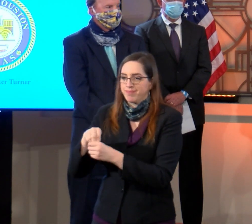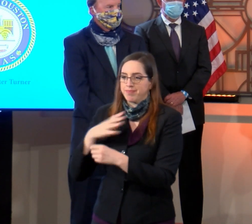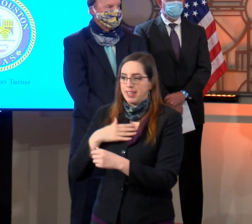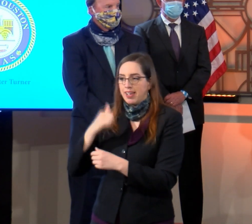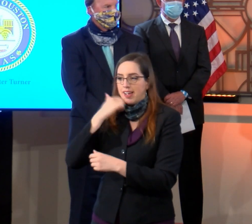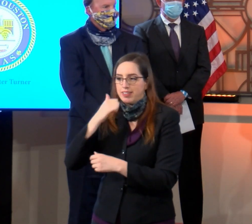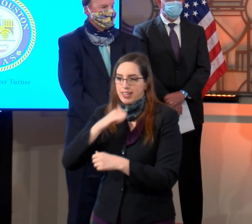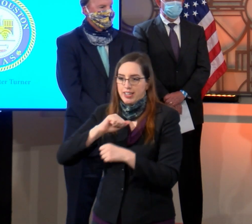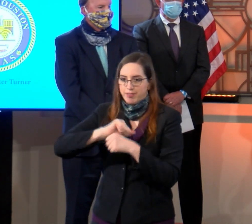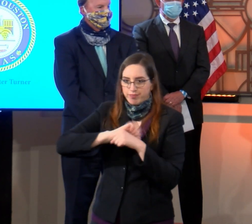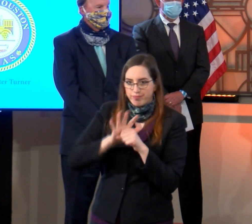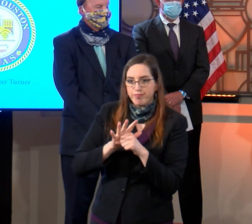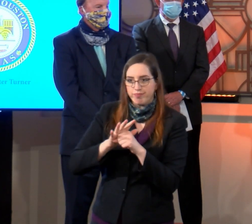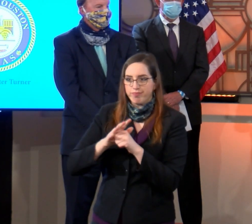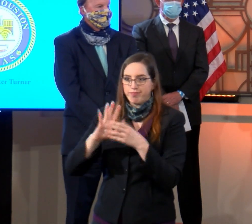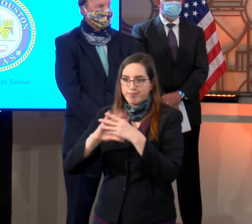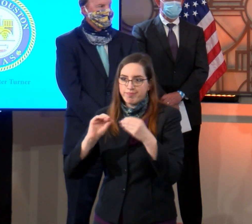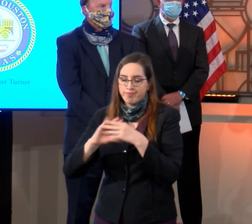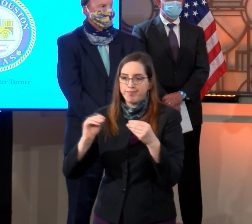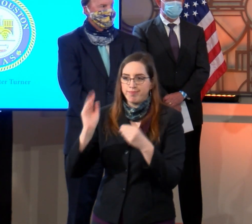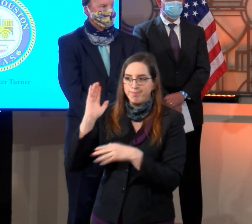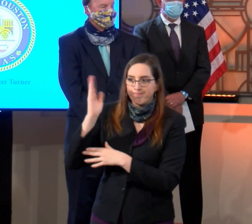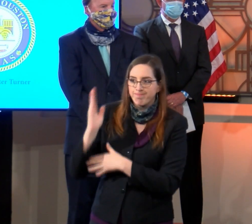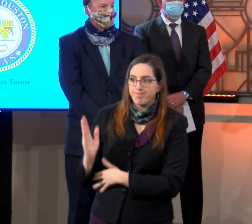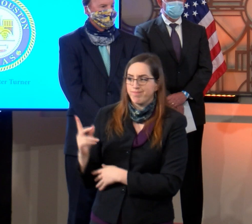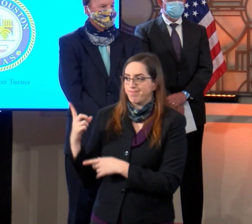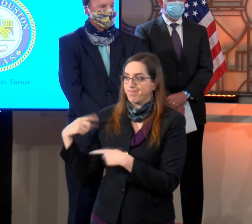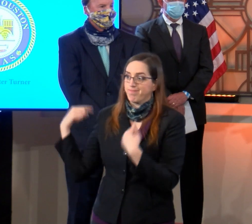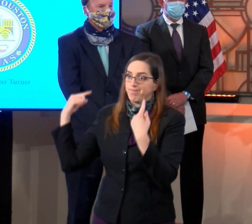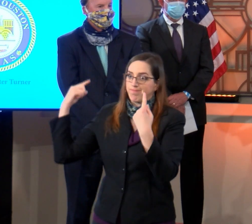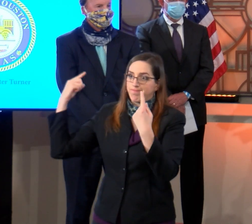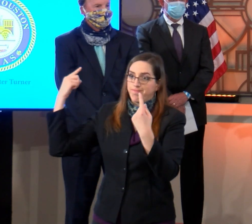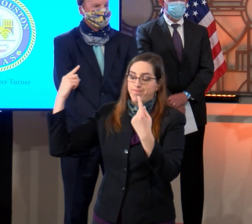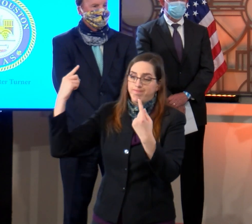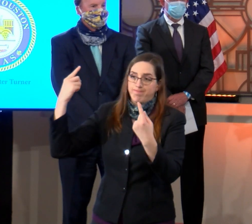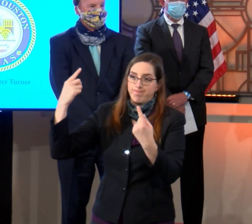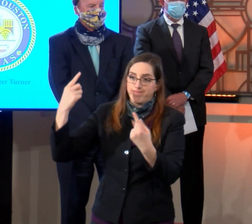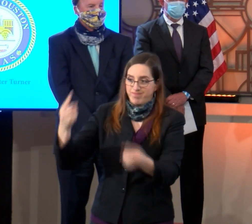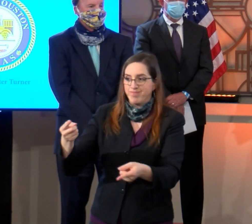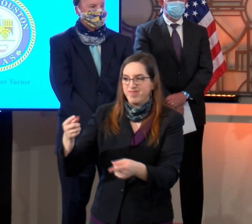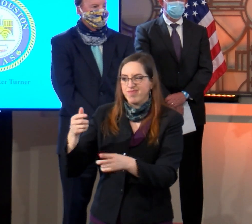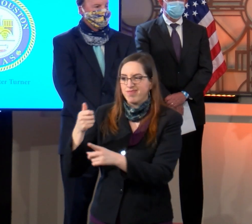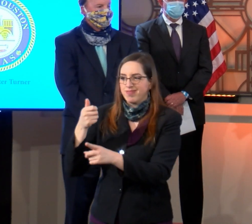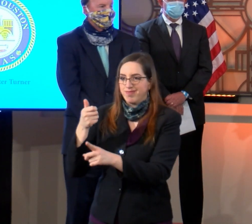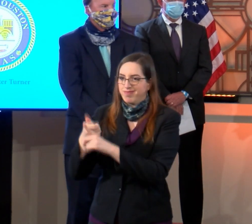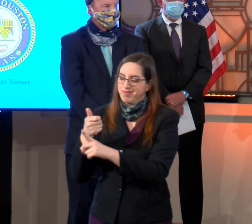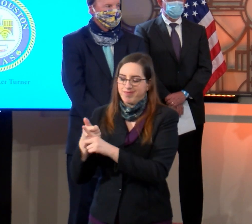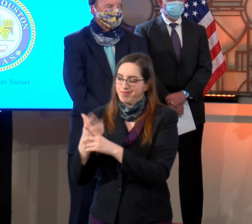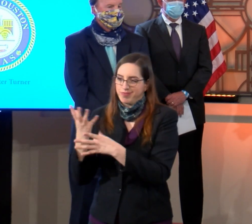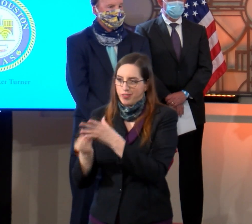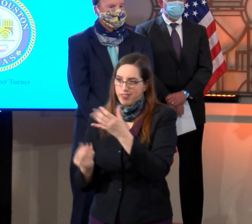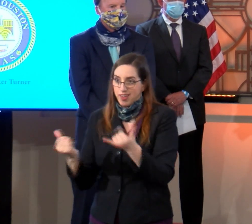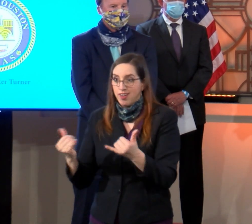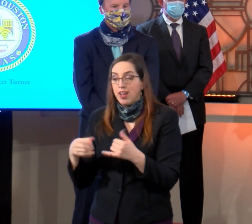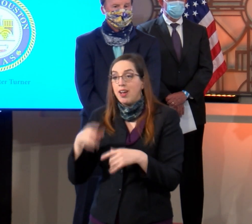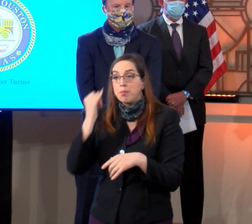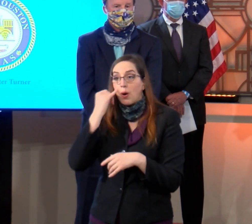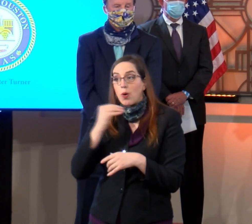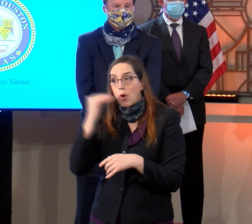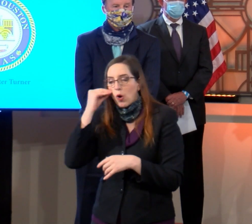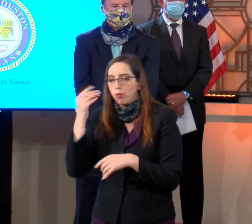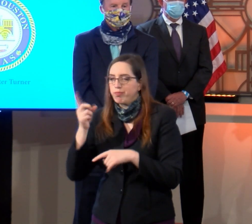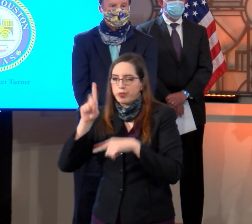daily COVID-19 briefings for as long as I can remember. You cannot see him if you are not watching from